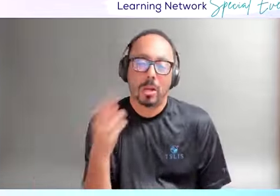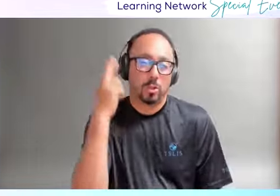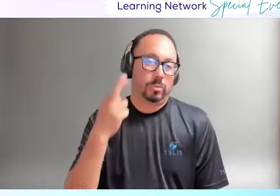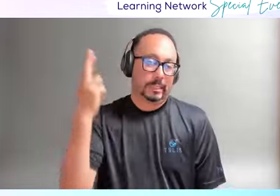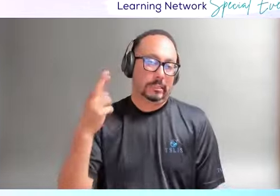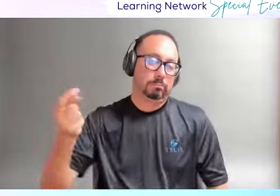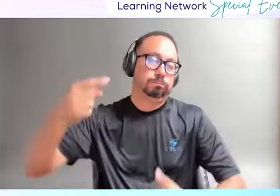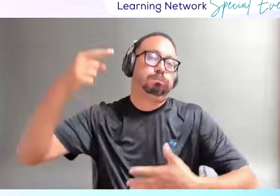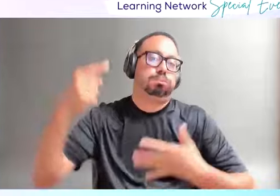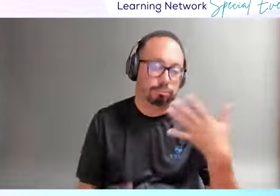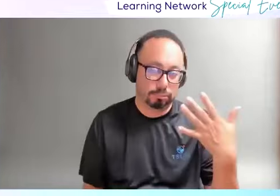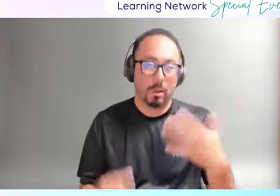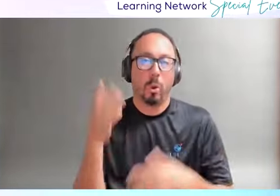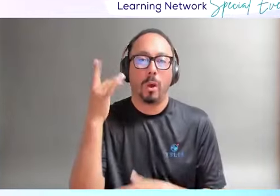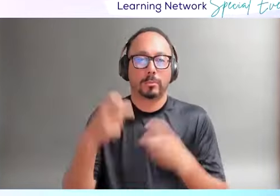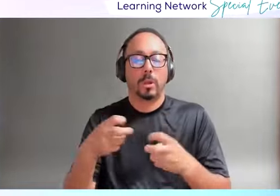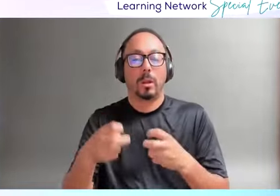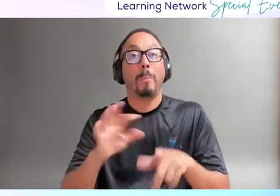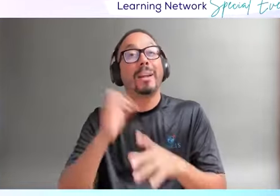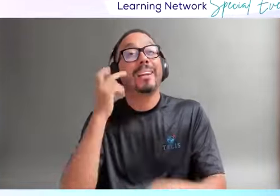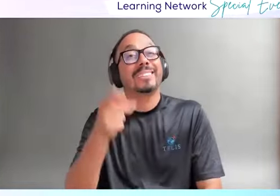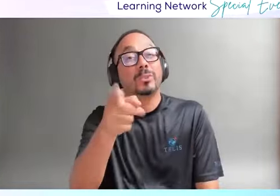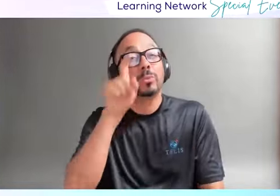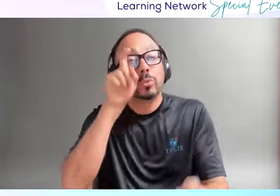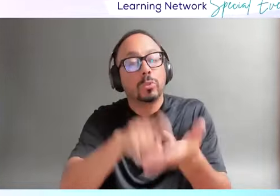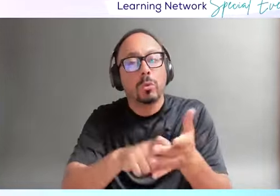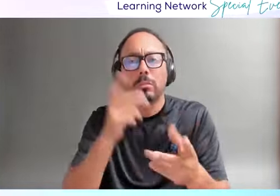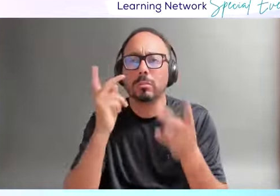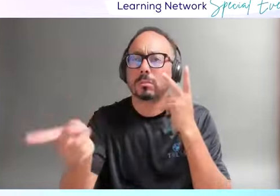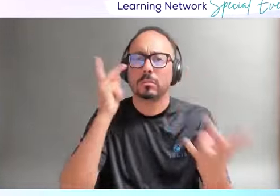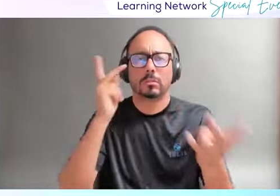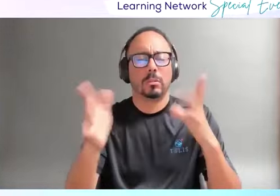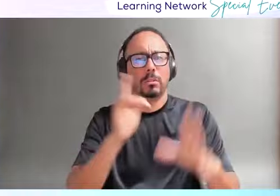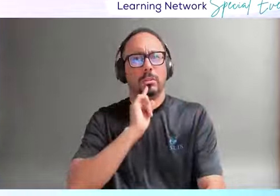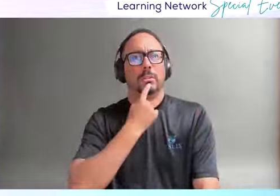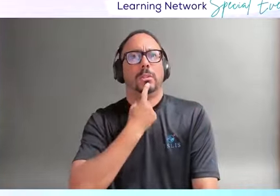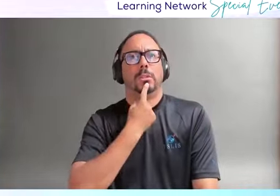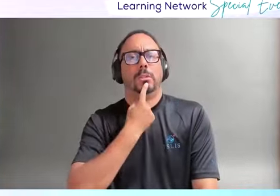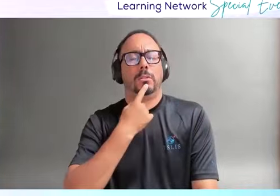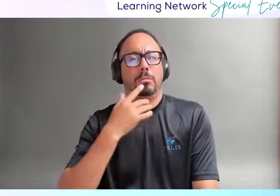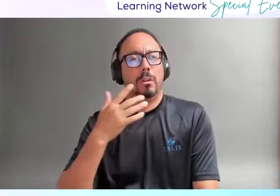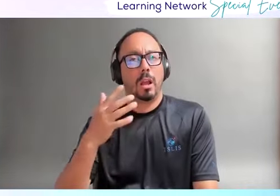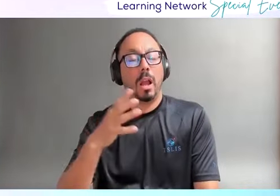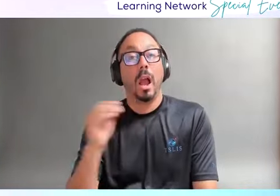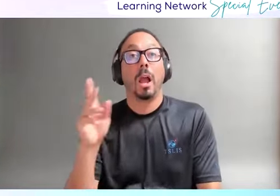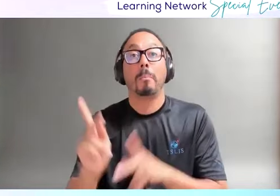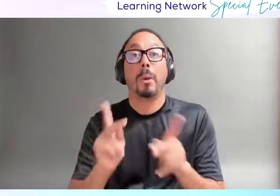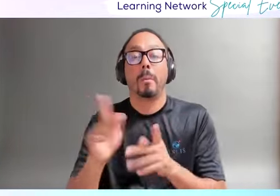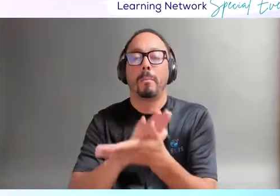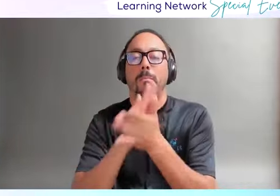that the results of this crisis are pretty serious and can actually drive people into very dangerous situations.